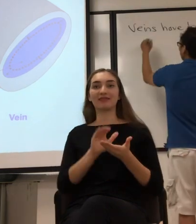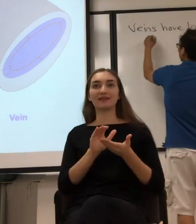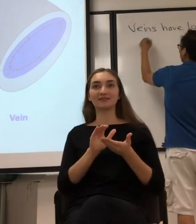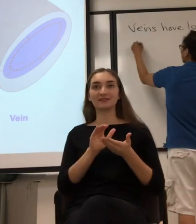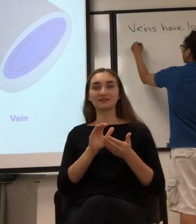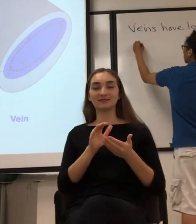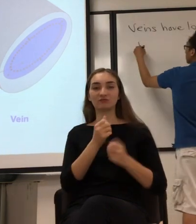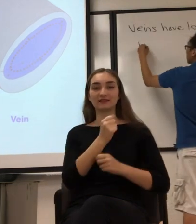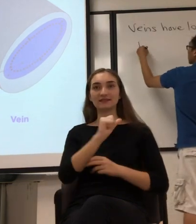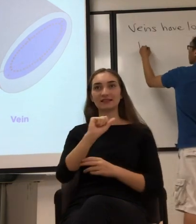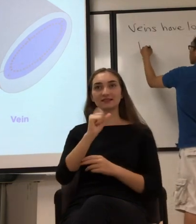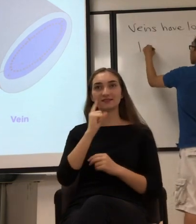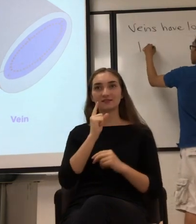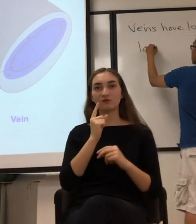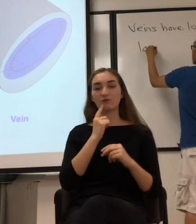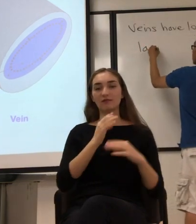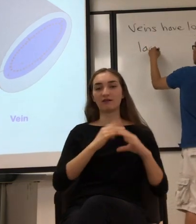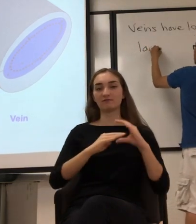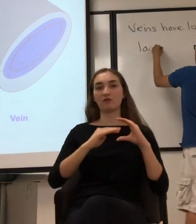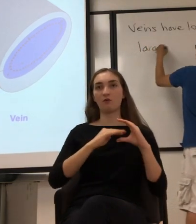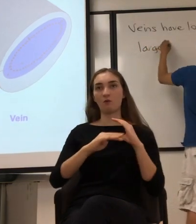modification.